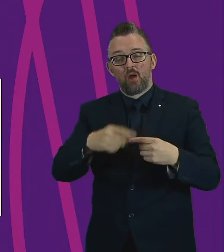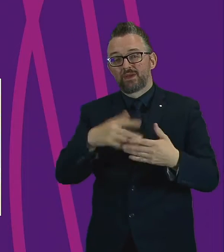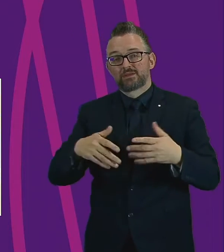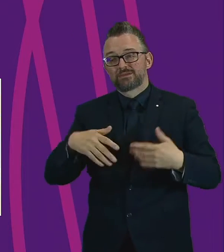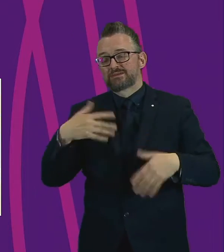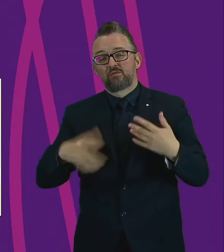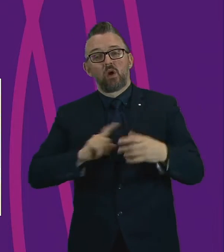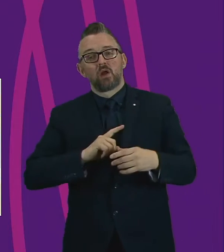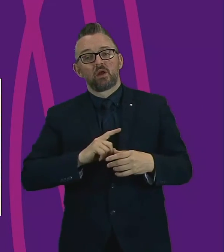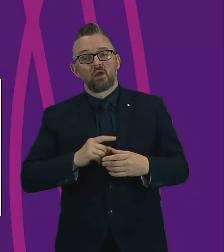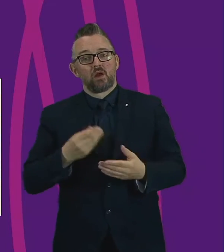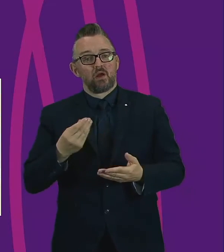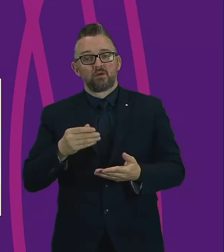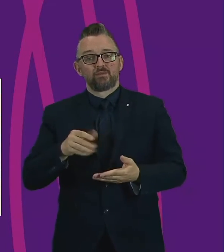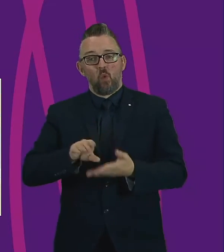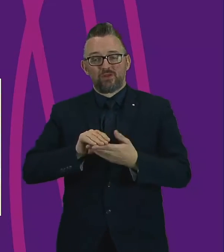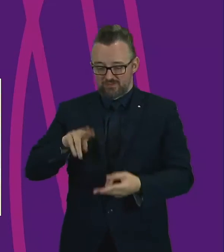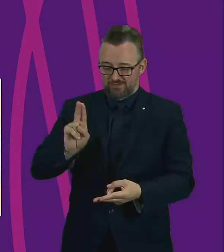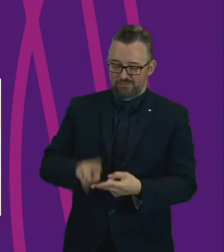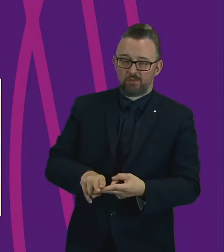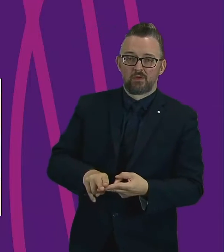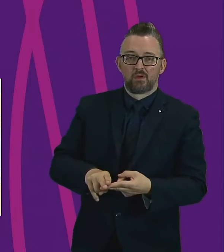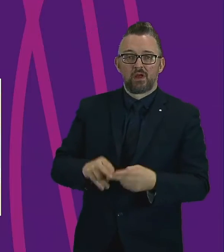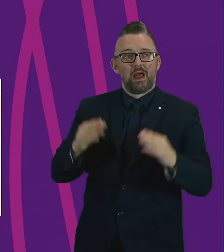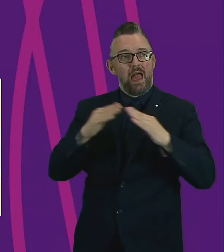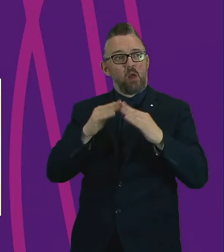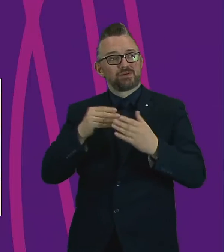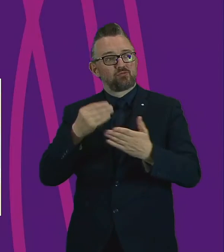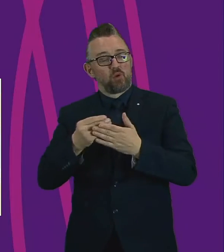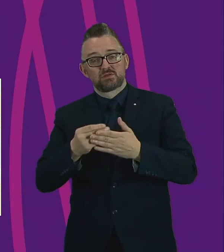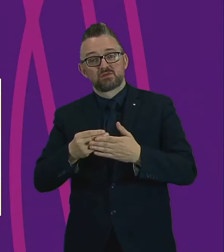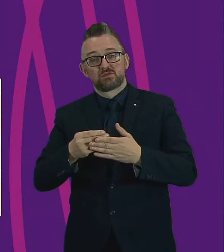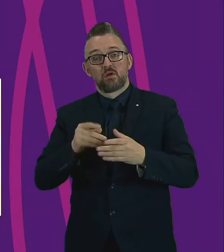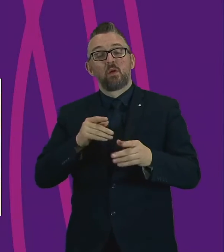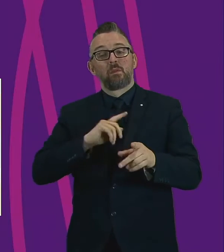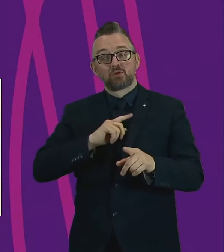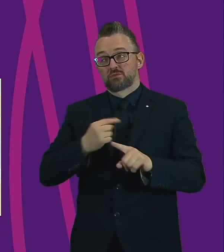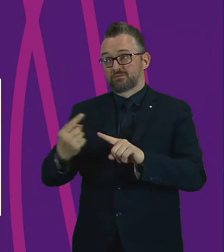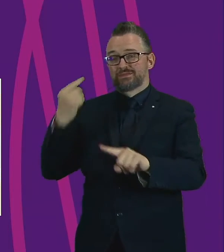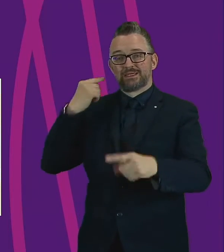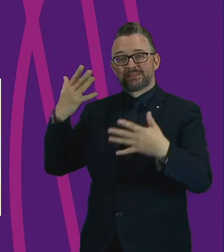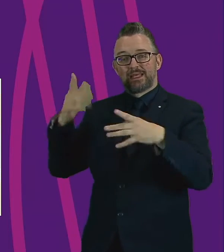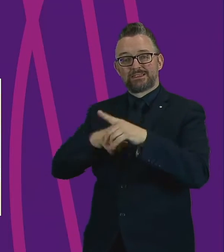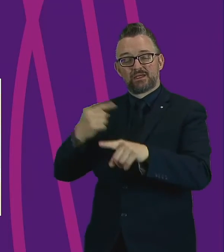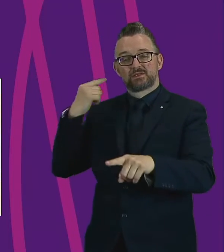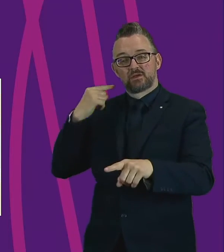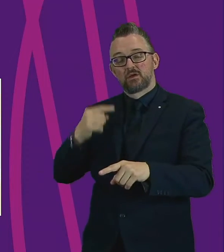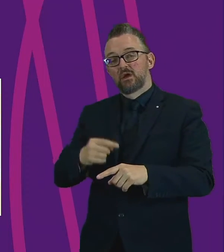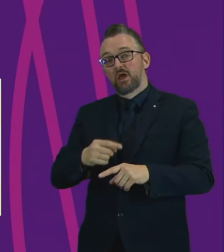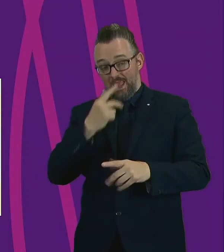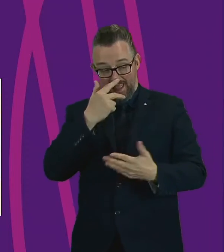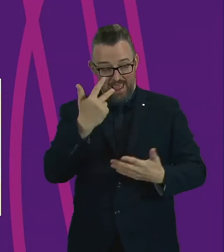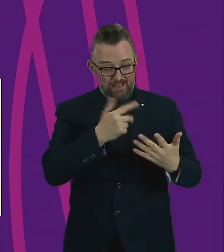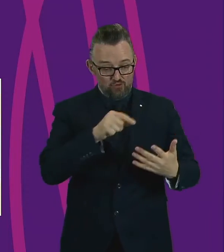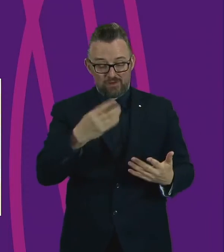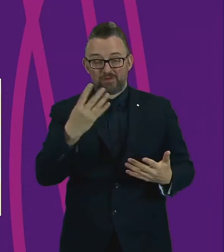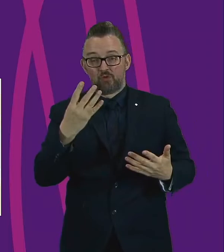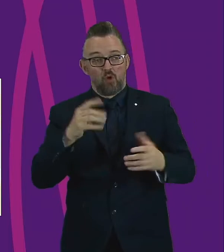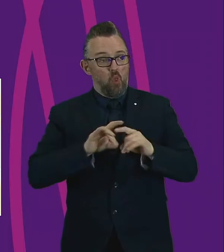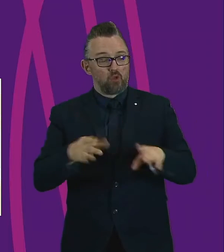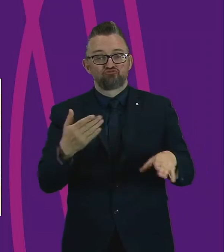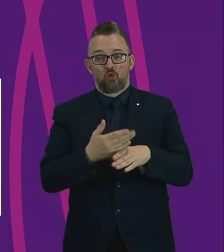wages, job insecurity and high housing costs since the financial crash over 10 years ago. For example, a third of 18 to 24-year-olds have lost their jobs or